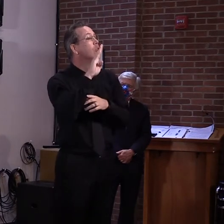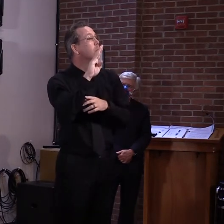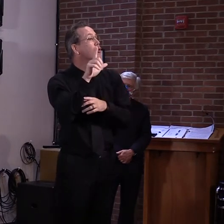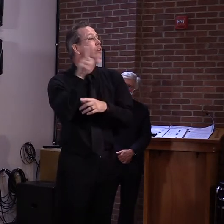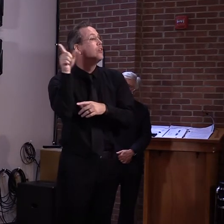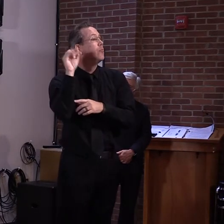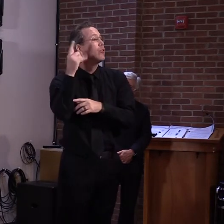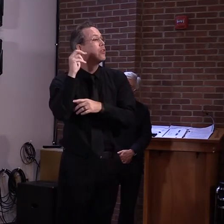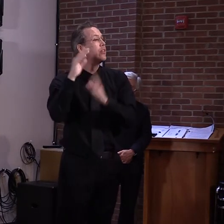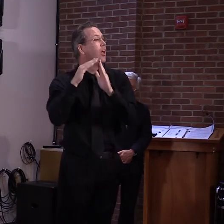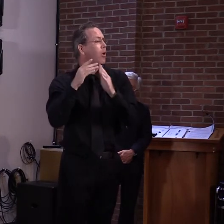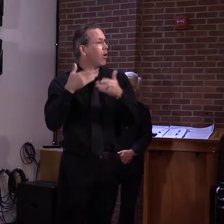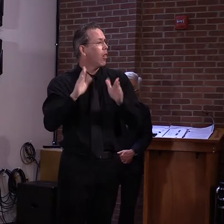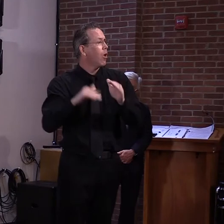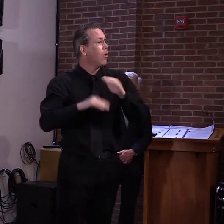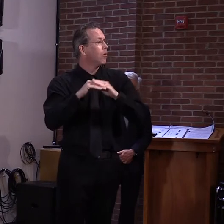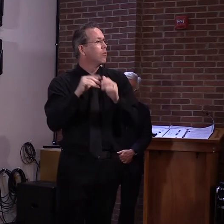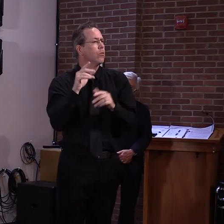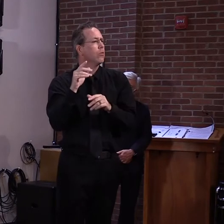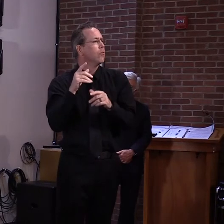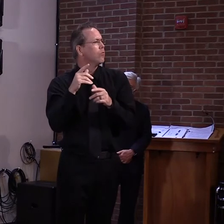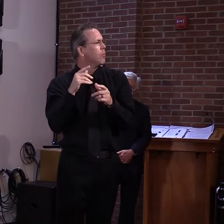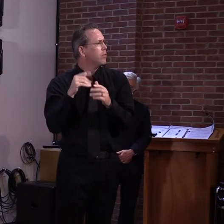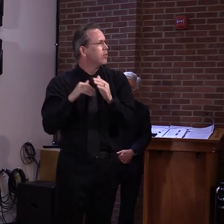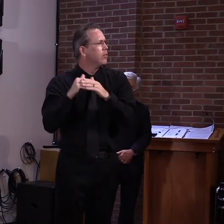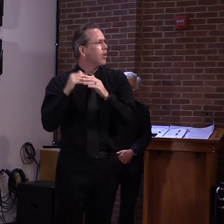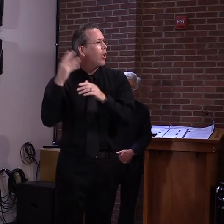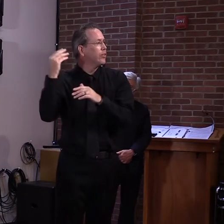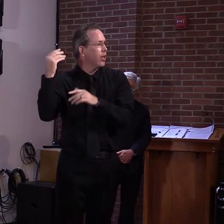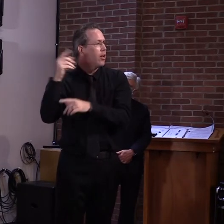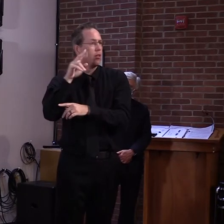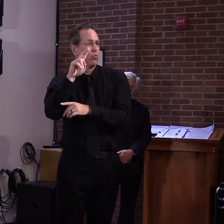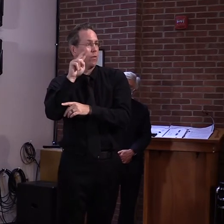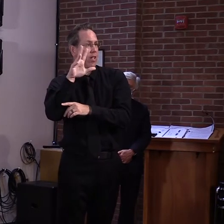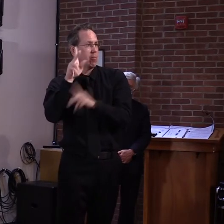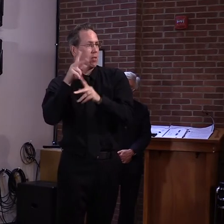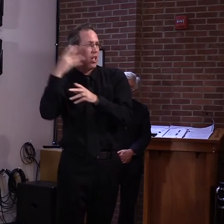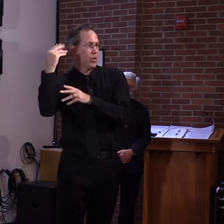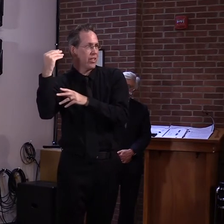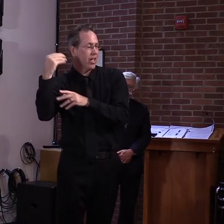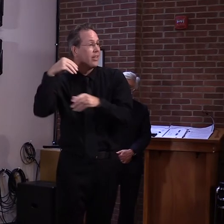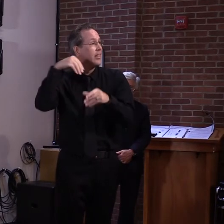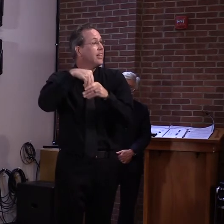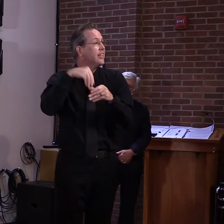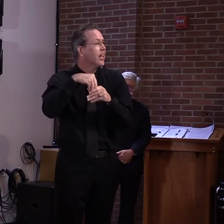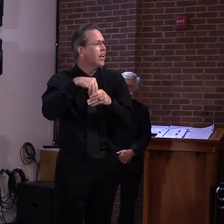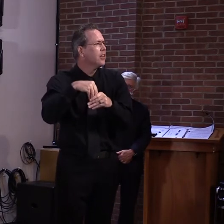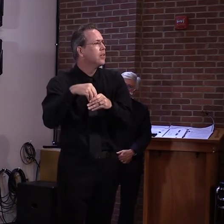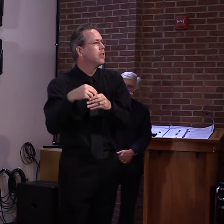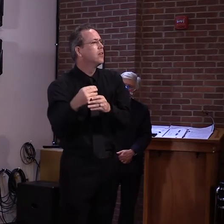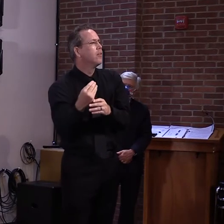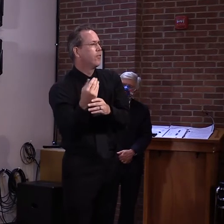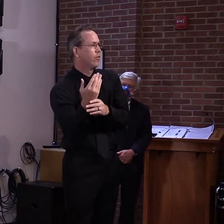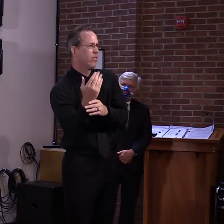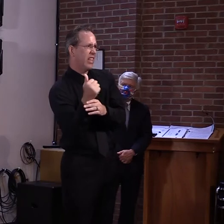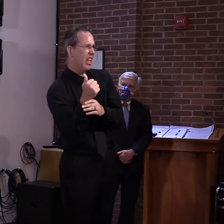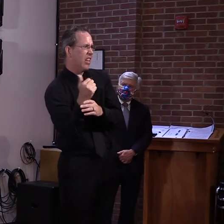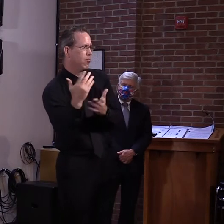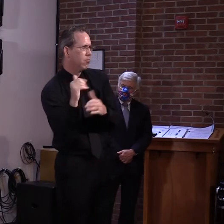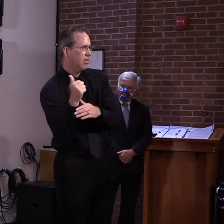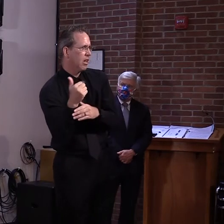nature. So the large gathering or the party that they had at Killington